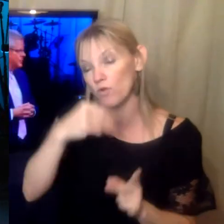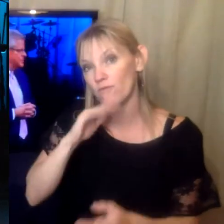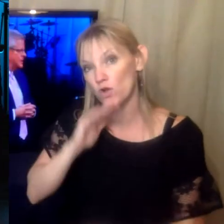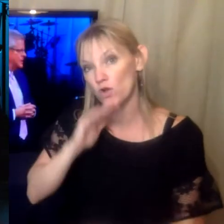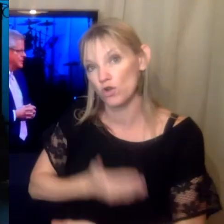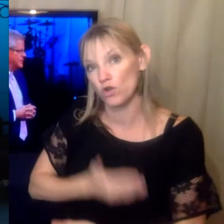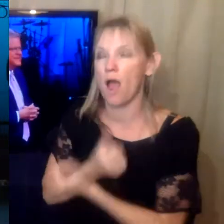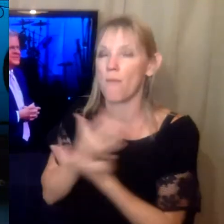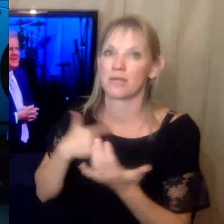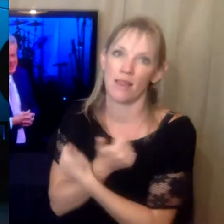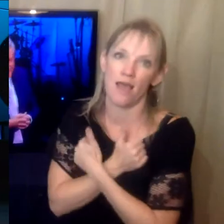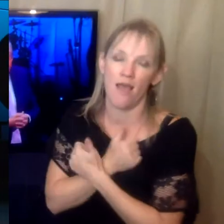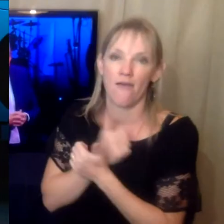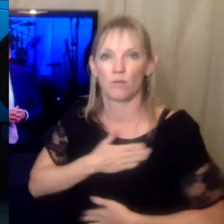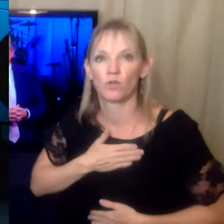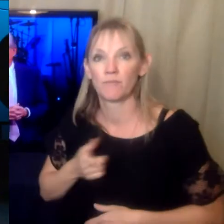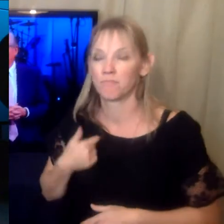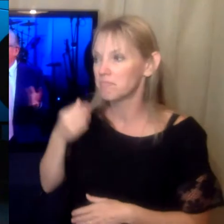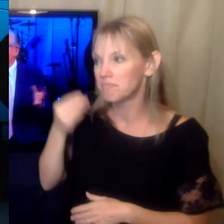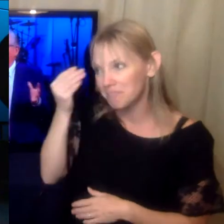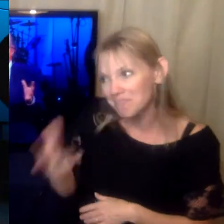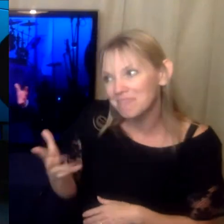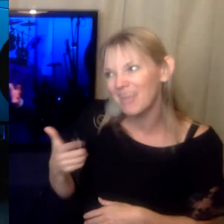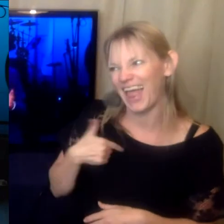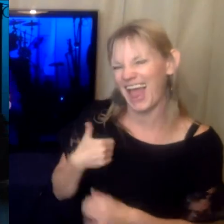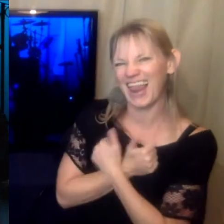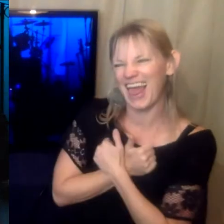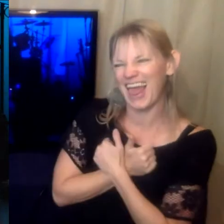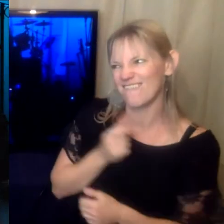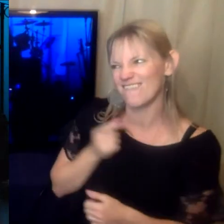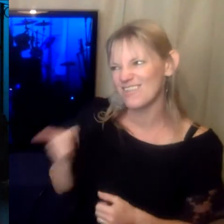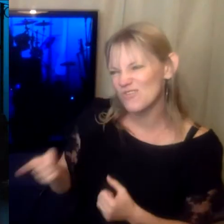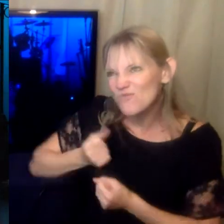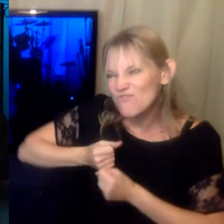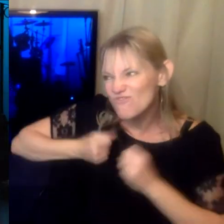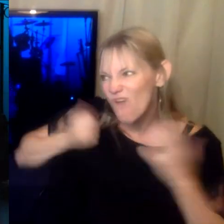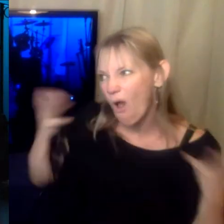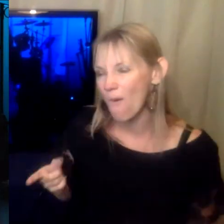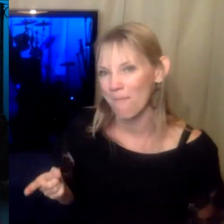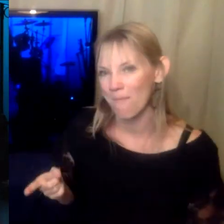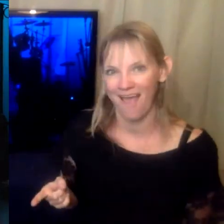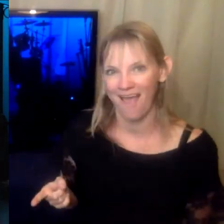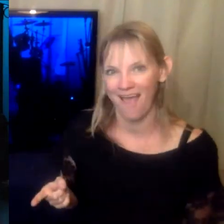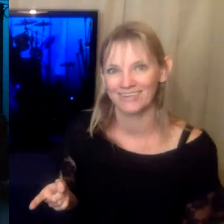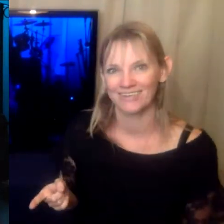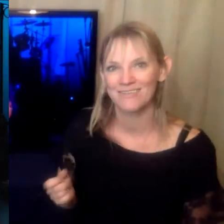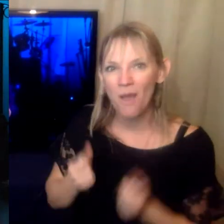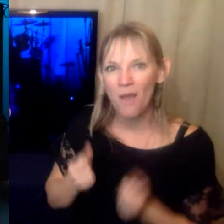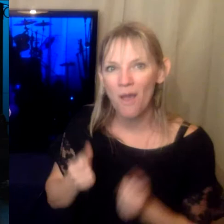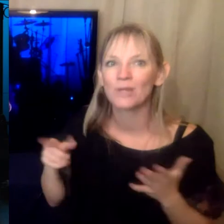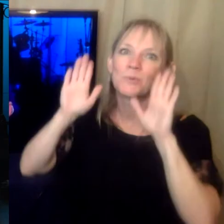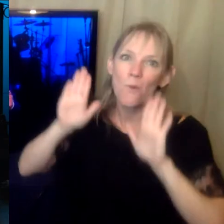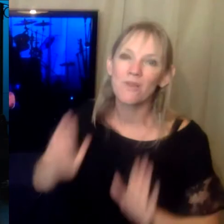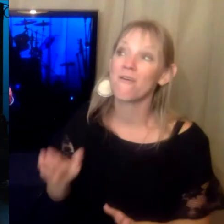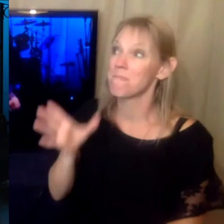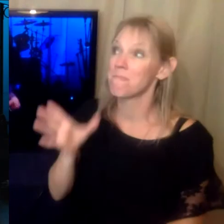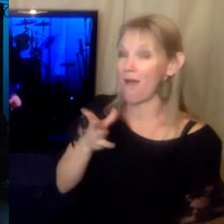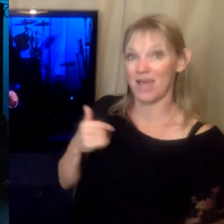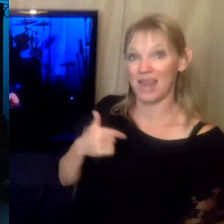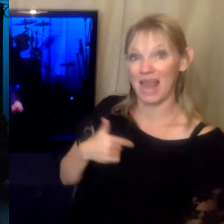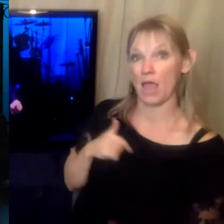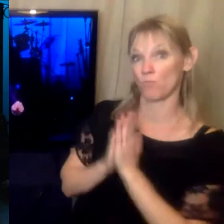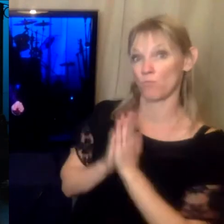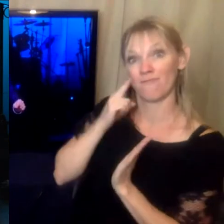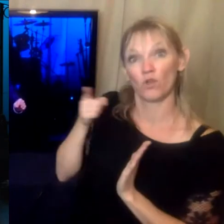and appreciate her. So he said, Jenny, you know, I love you, honey, so much. So much. You're so wonderful. Mom and I prayed